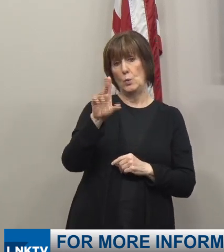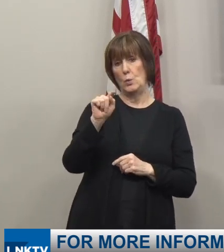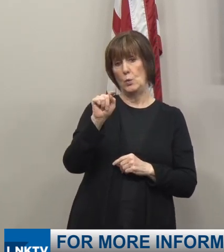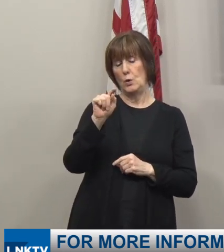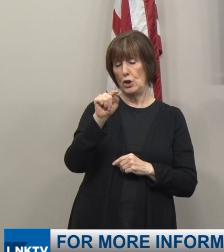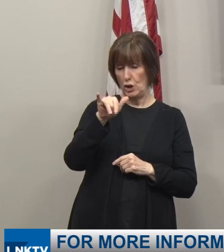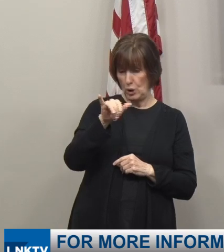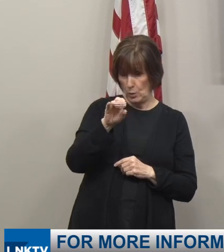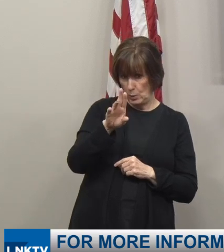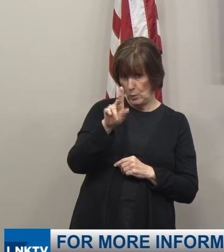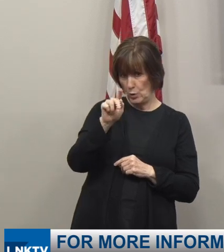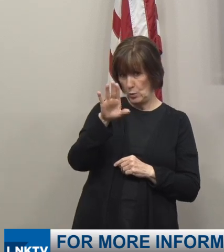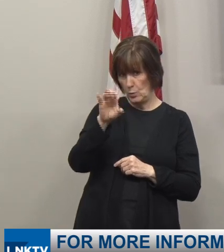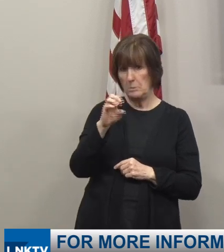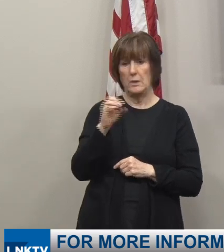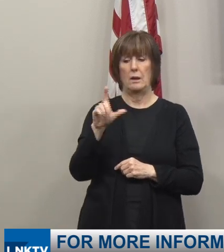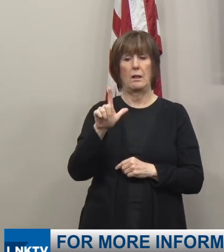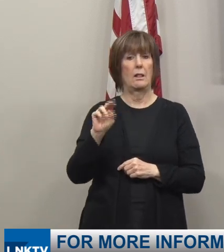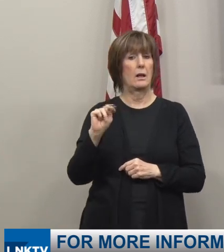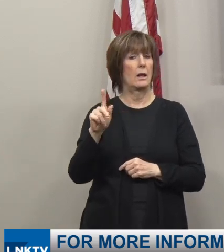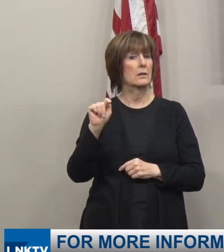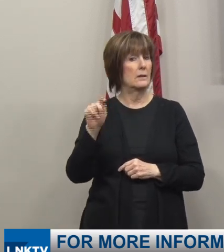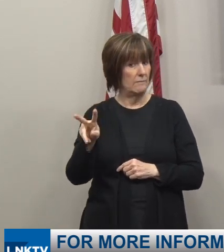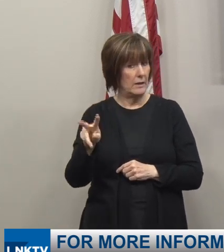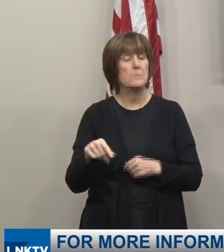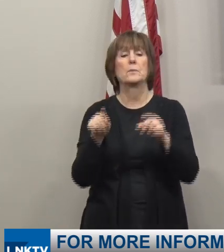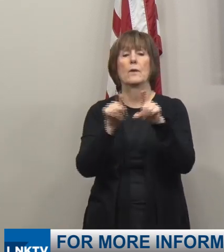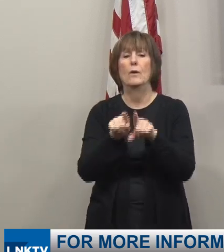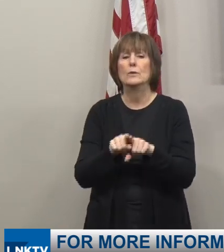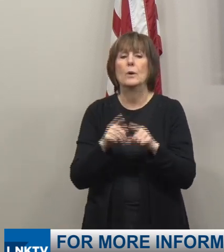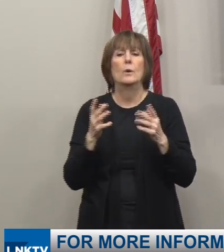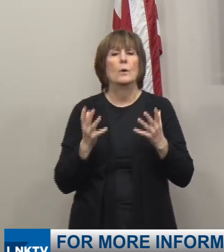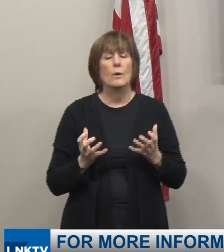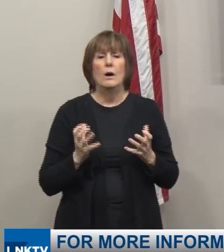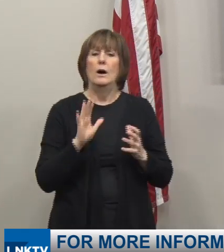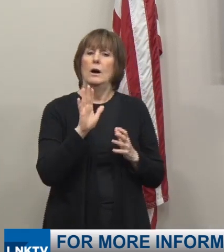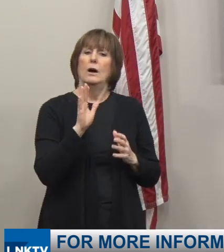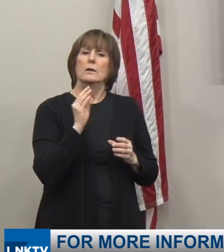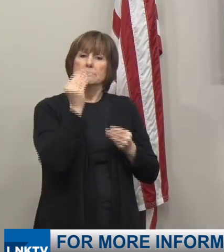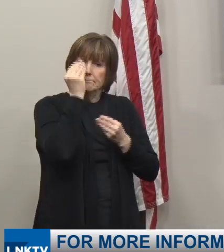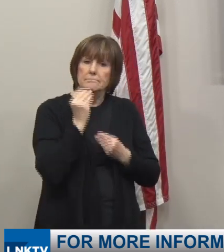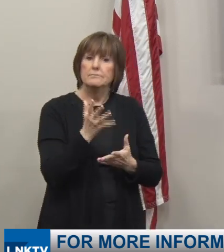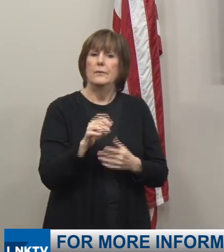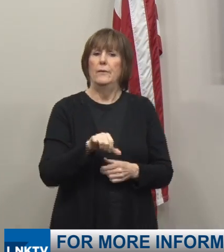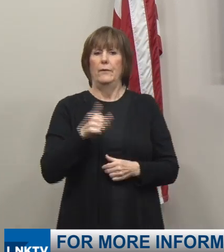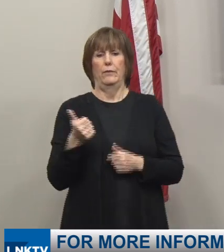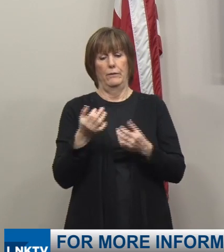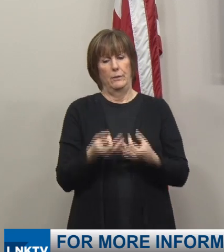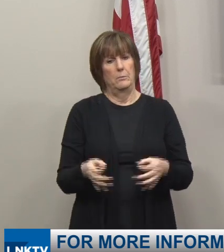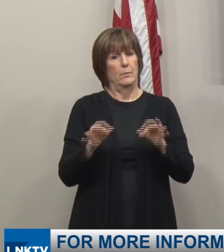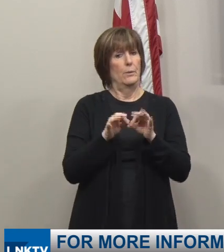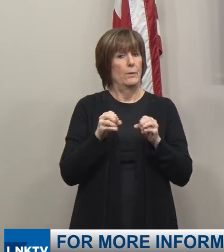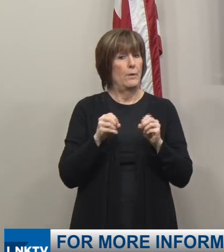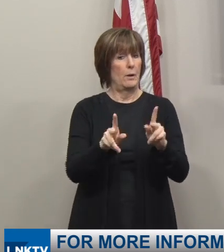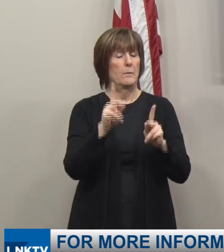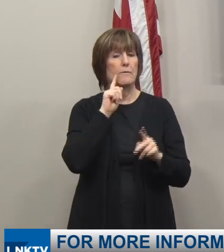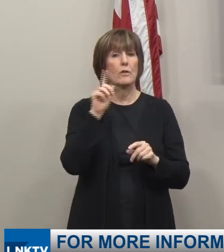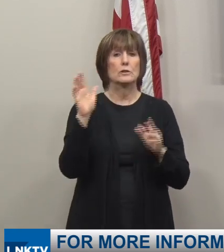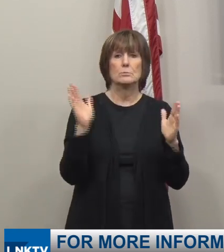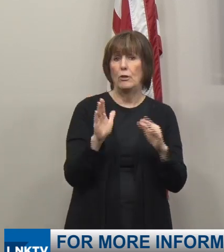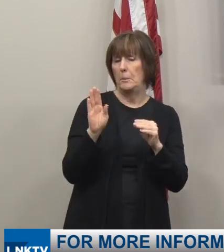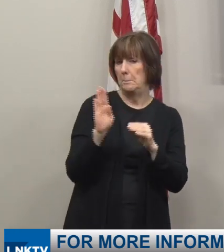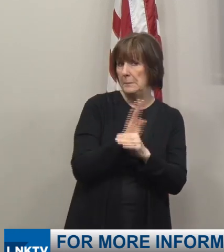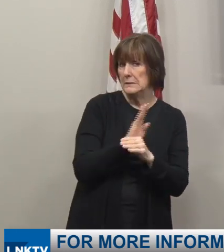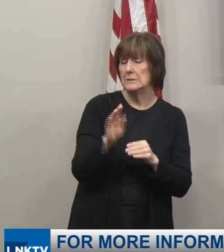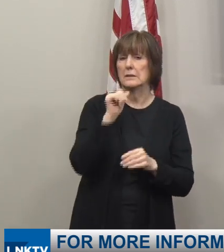and LNK TV. I also want to bring your attention to another important opportunity for small businesses